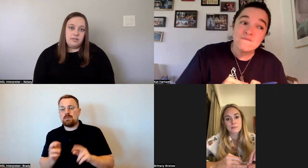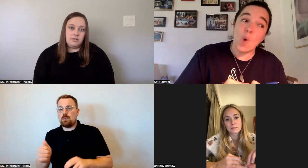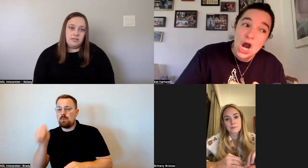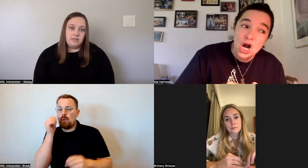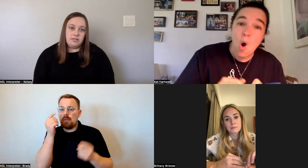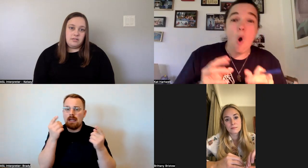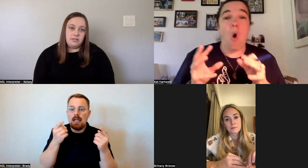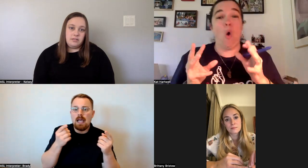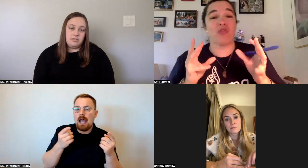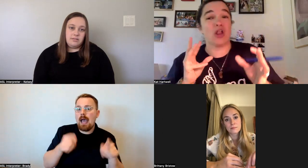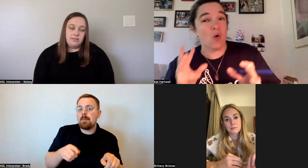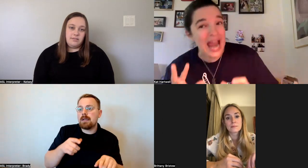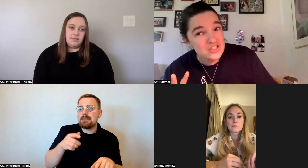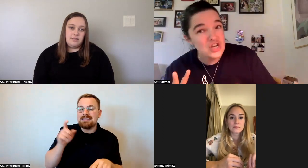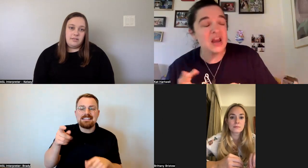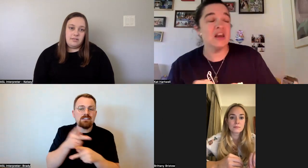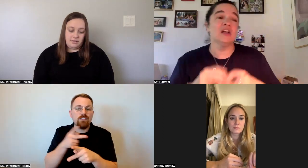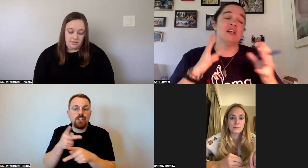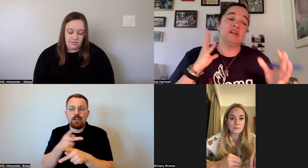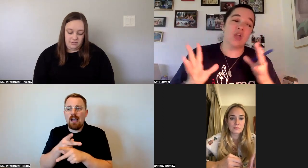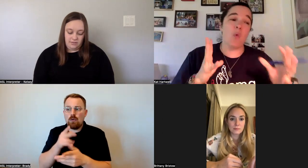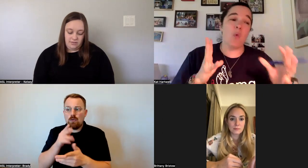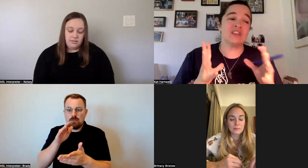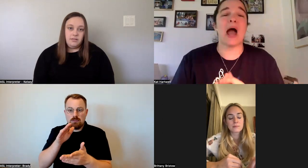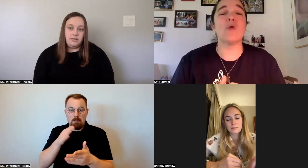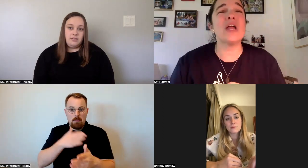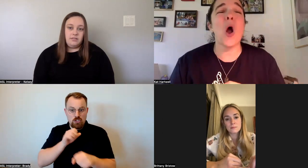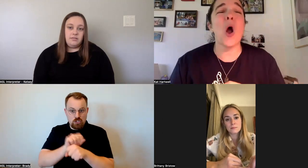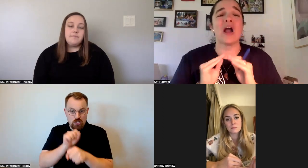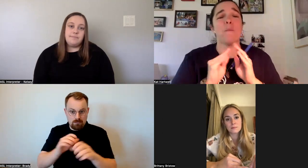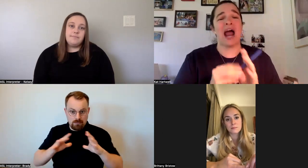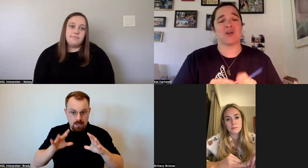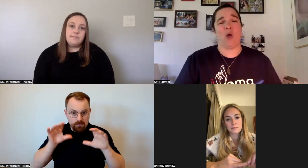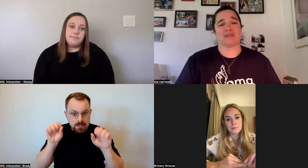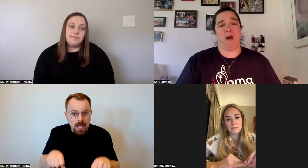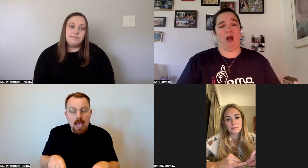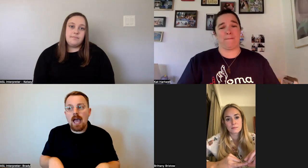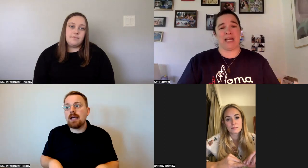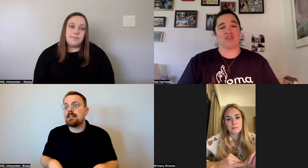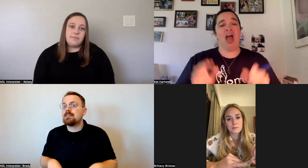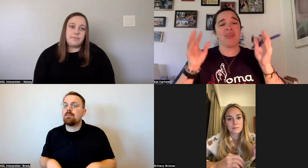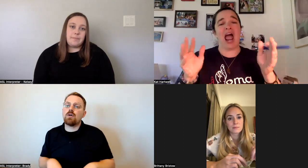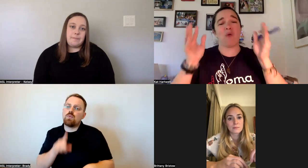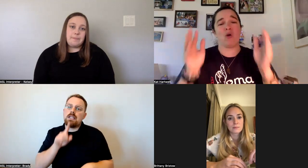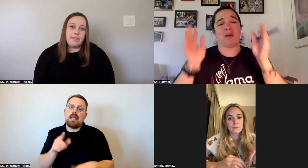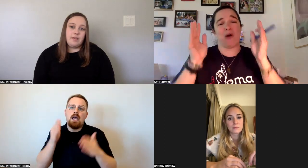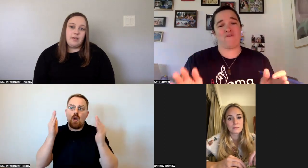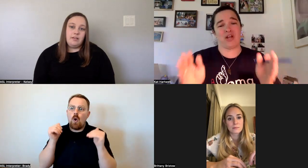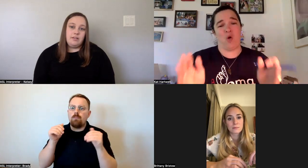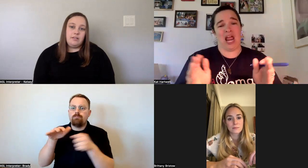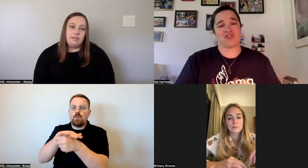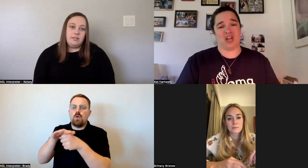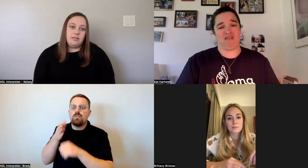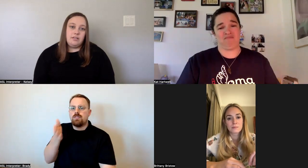get off work or the location. So we'll see, but I Mhm. really hope they go back to West Palm Beach. That was the